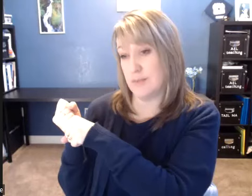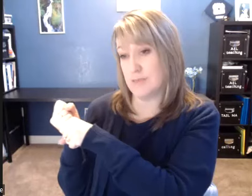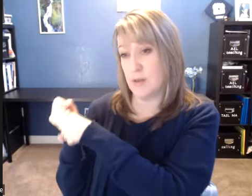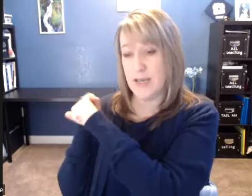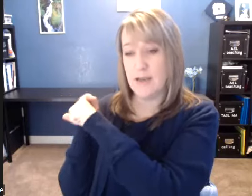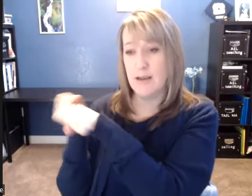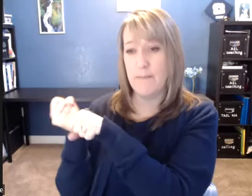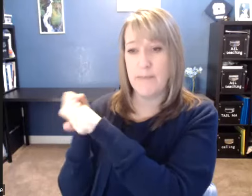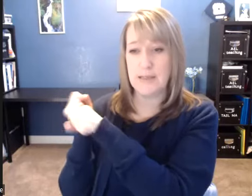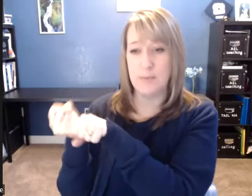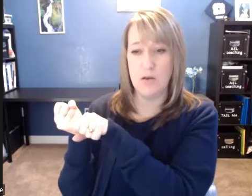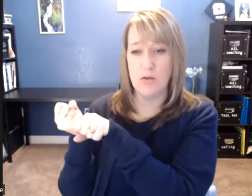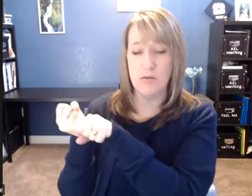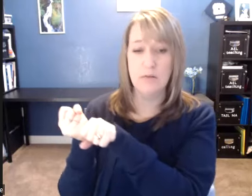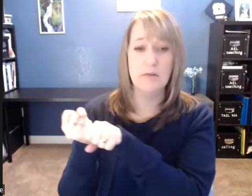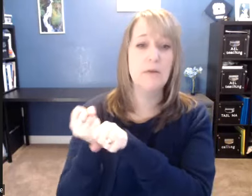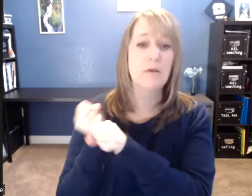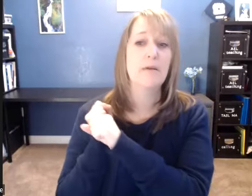baseball bat. Baseball.